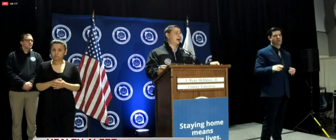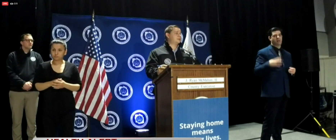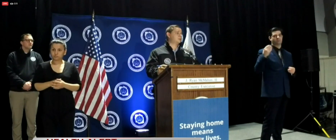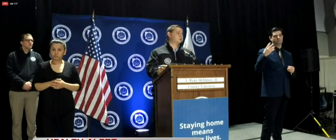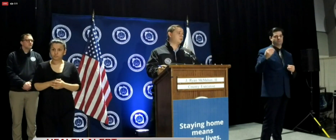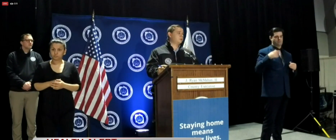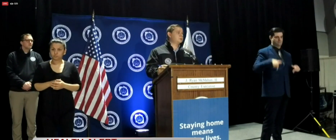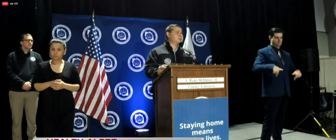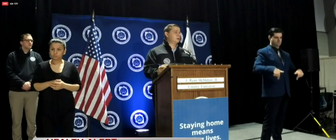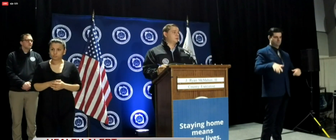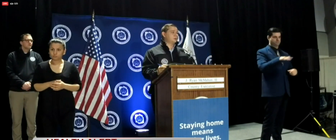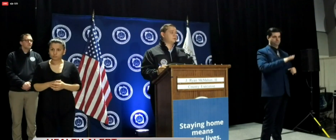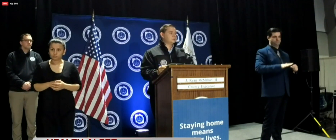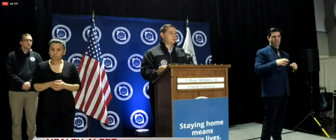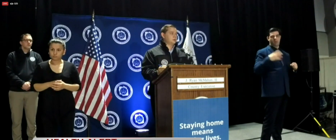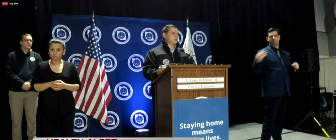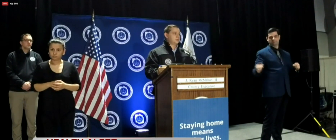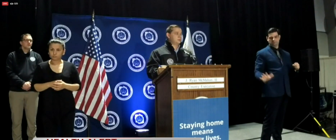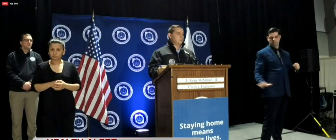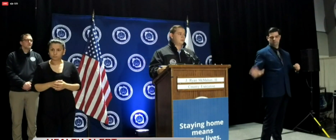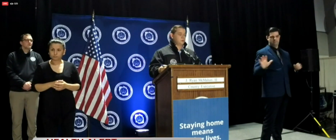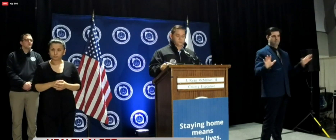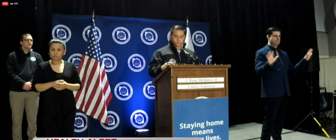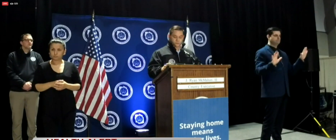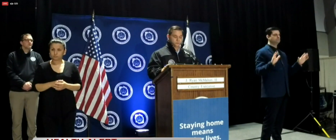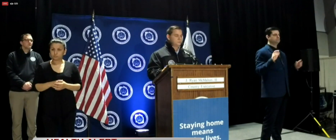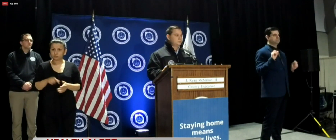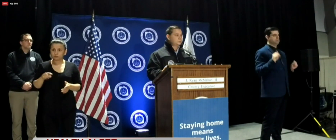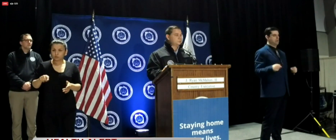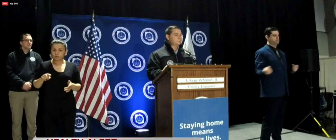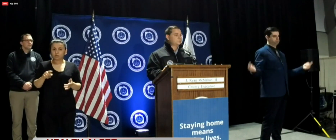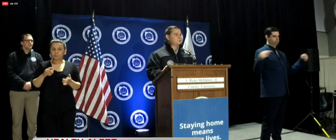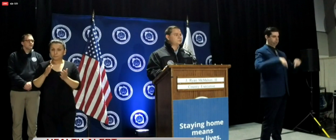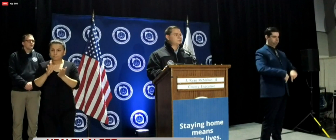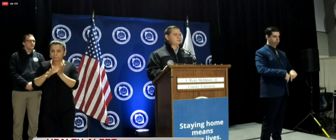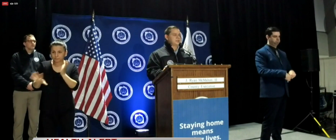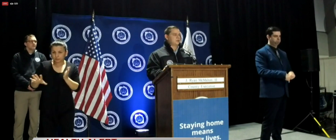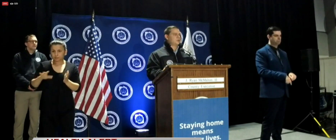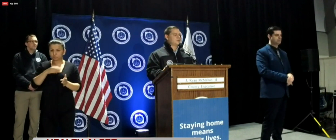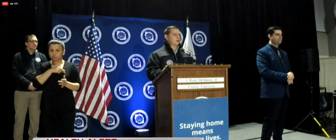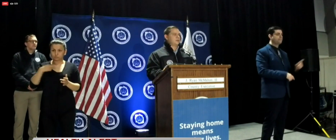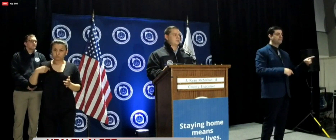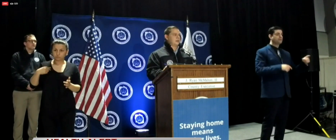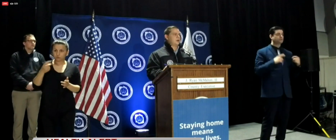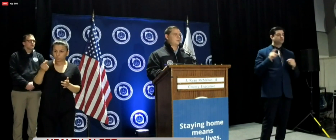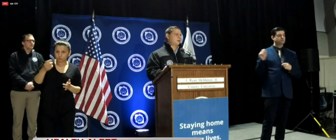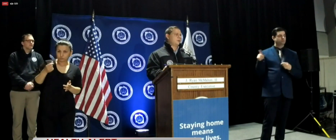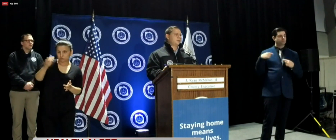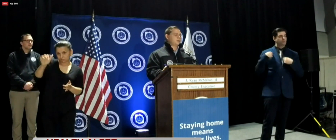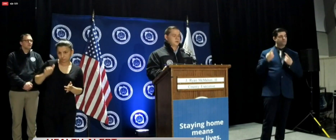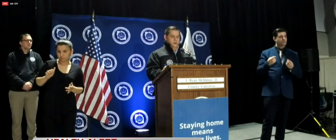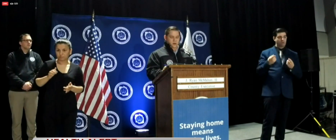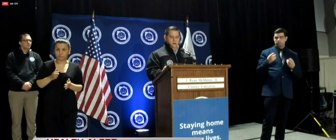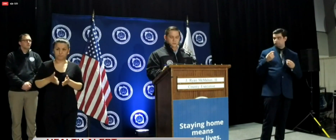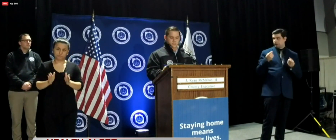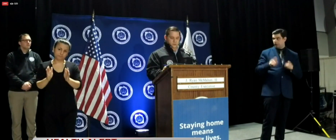the hospitals get some revenue. So far, we haven't seen that. I don't think so. I think that might be